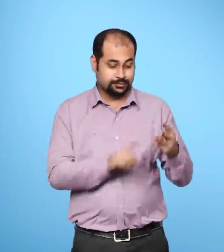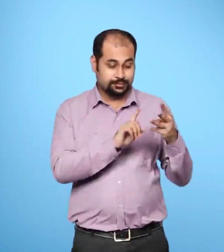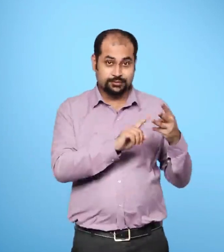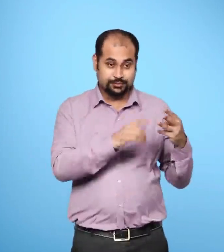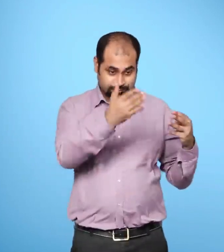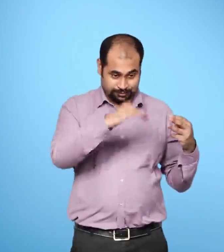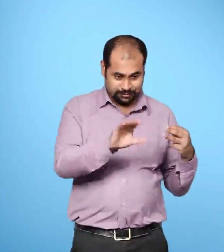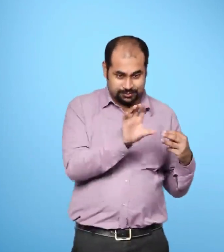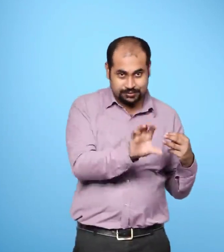Picture 3 shows